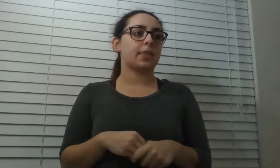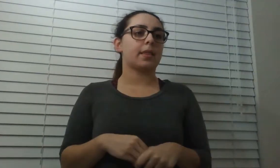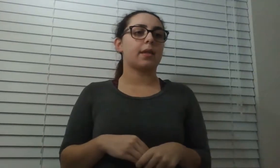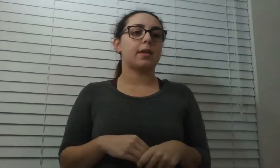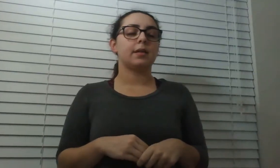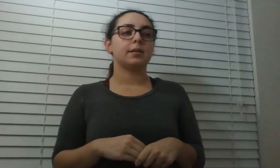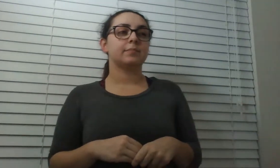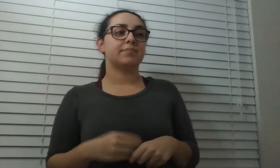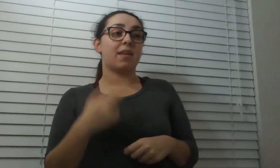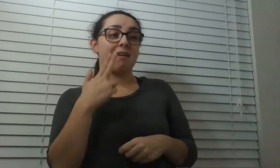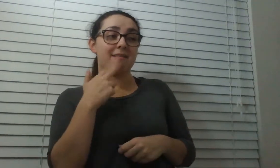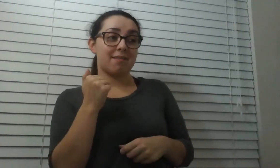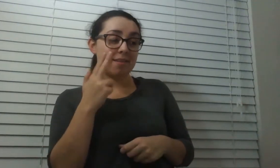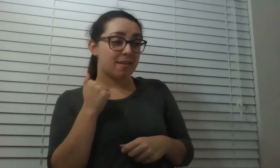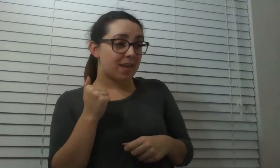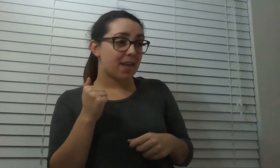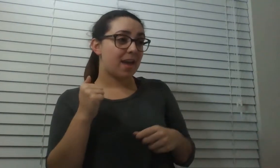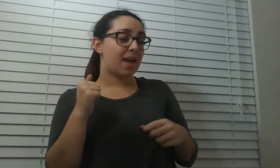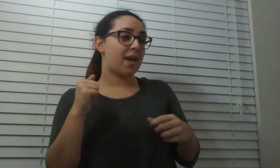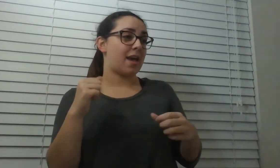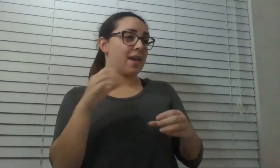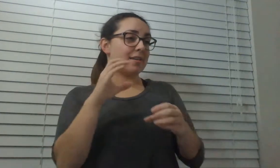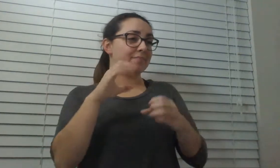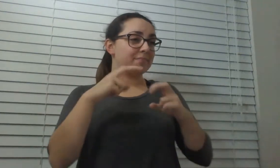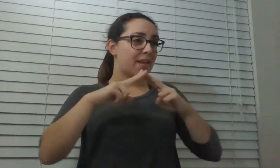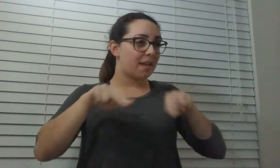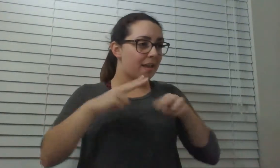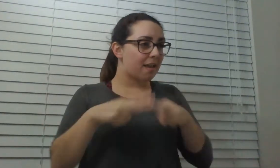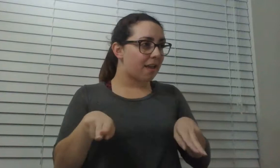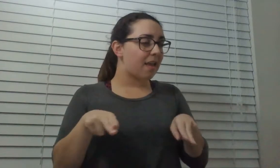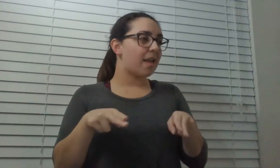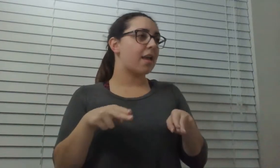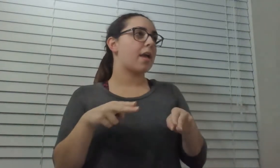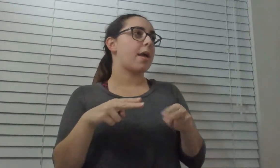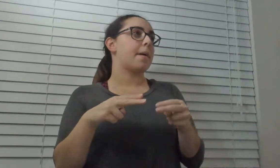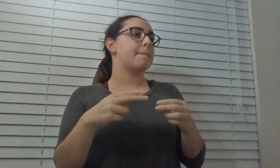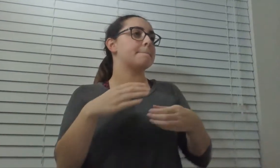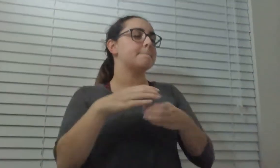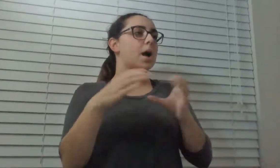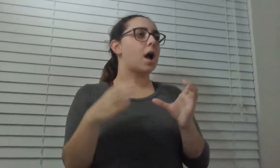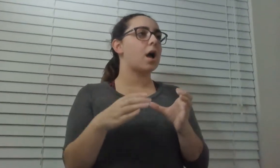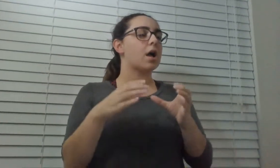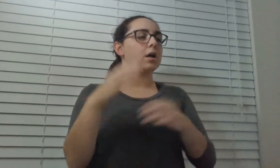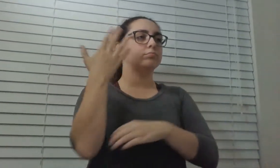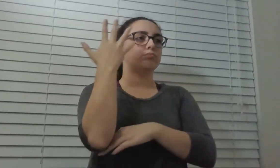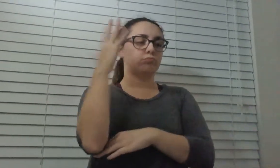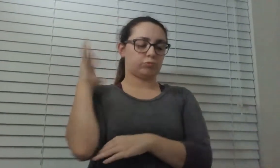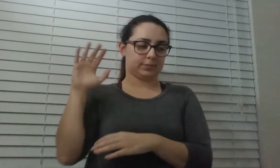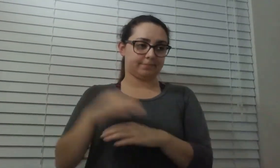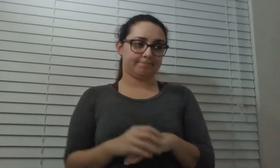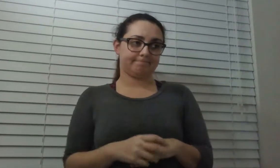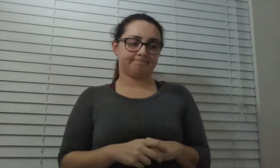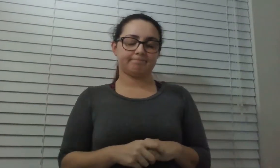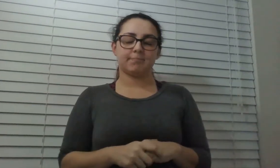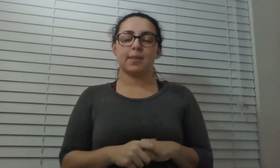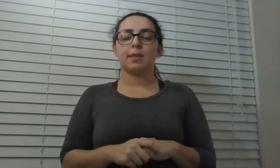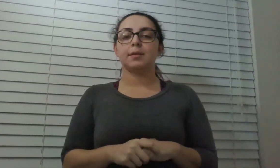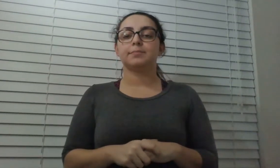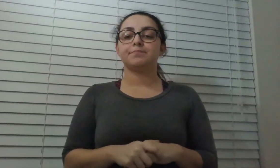egg, a box. And a tree. Yeah. So this is what I would suggest is I have some clips, some short clips,